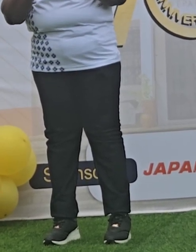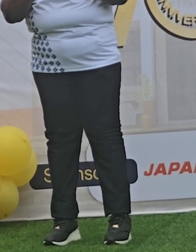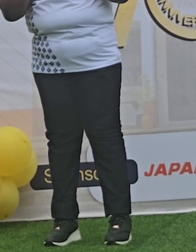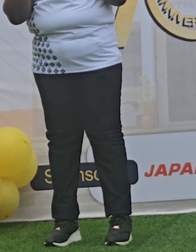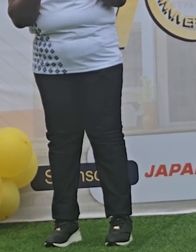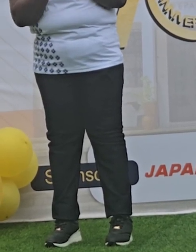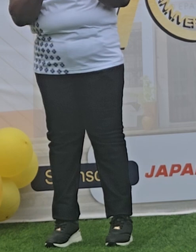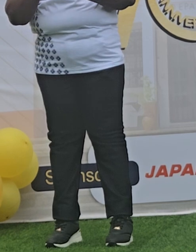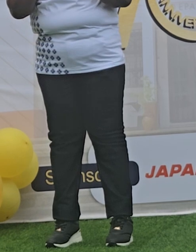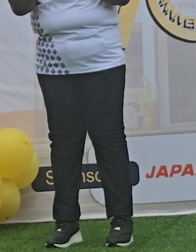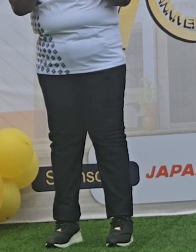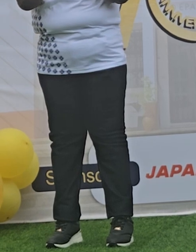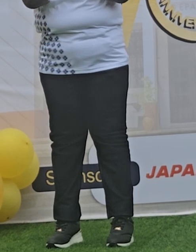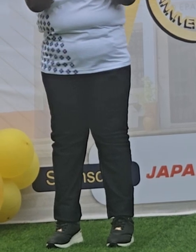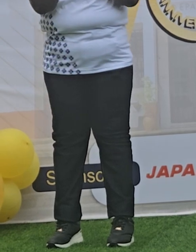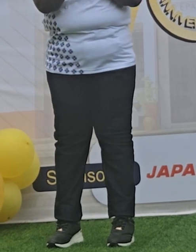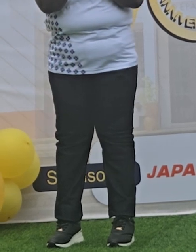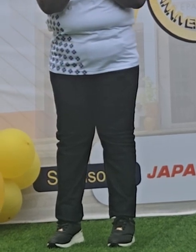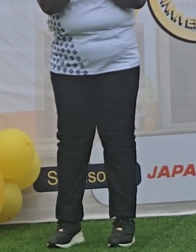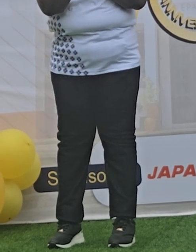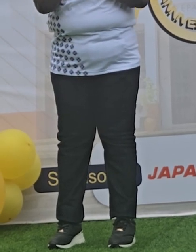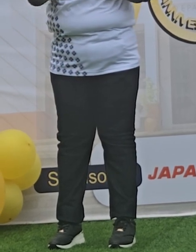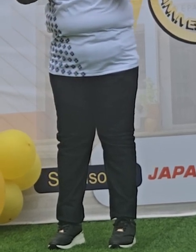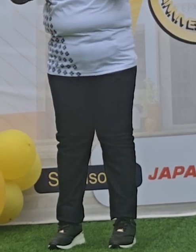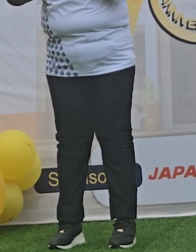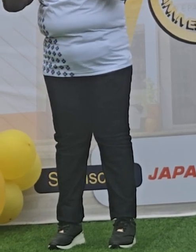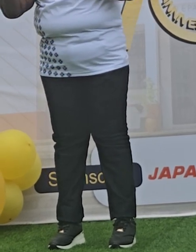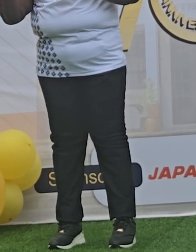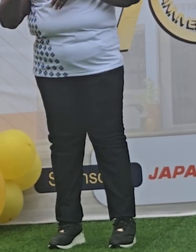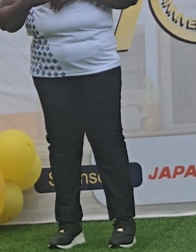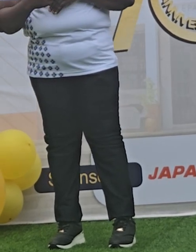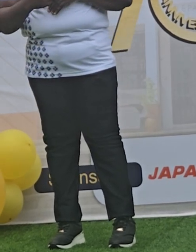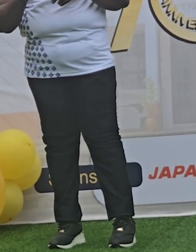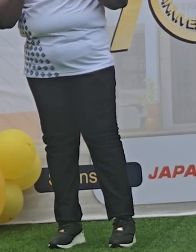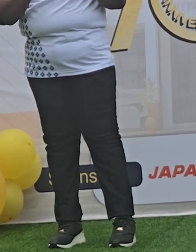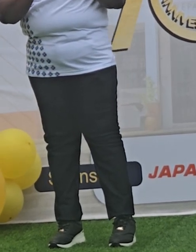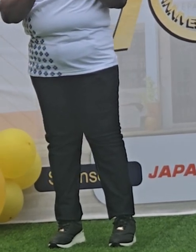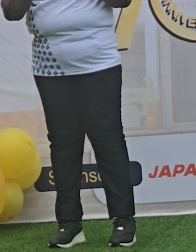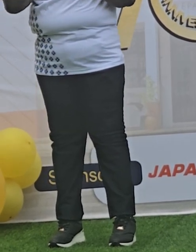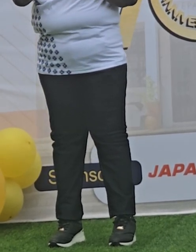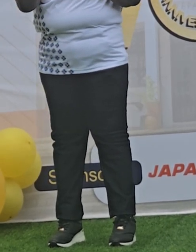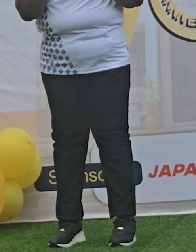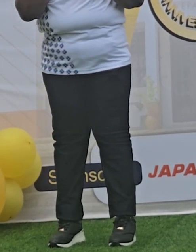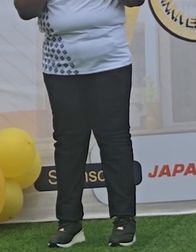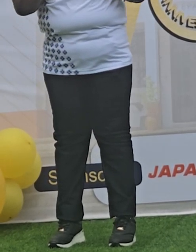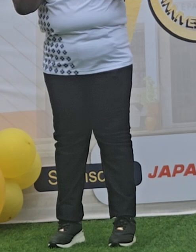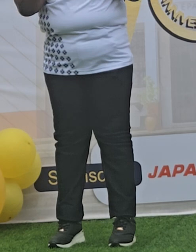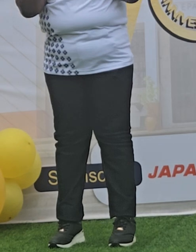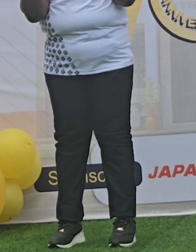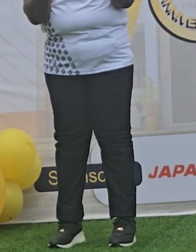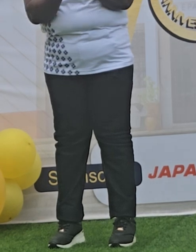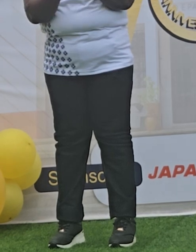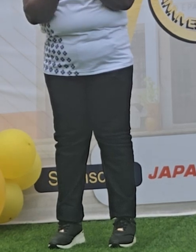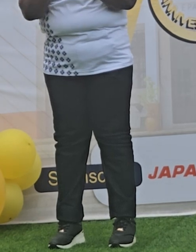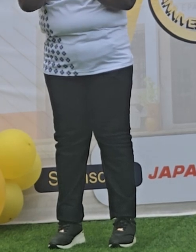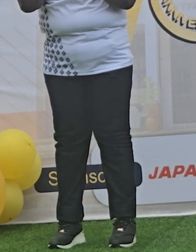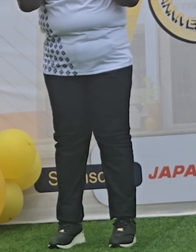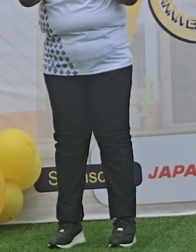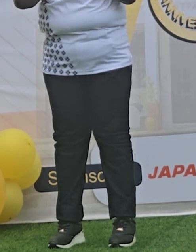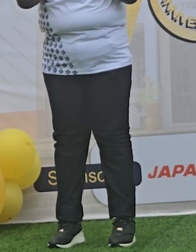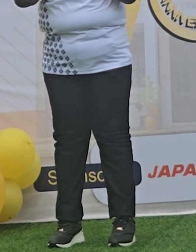especially social institutions. Secondly, sociology involved reading wide